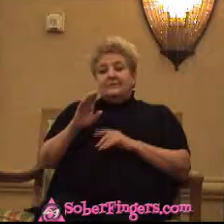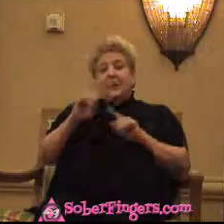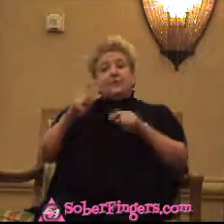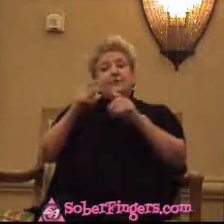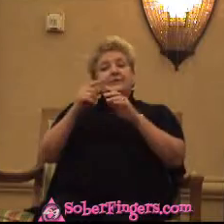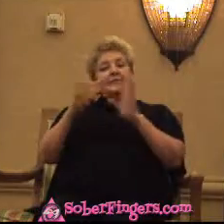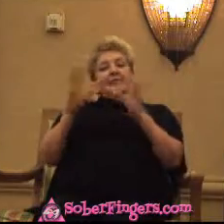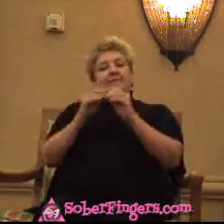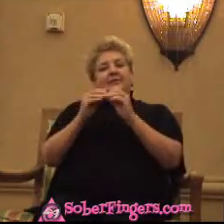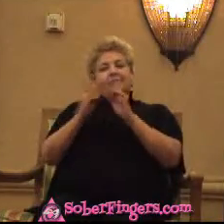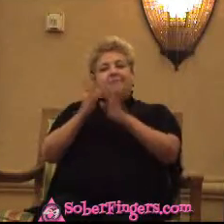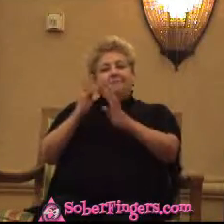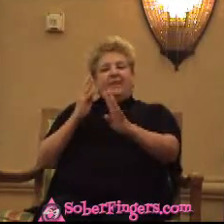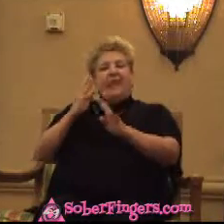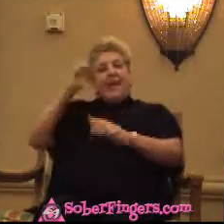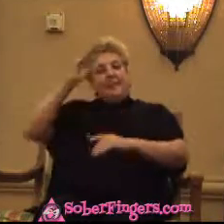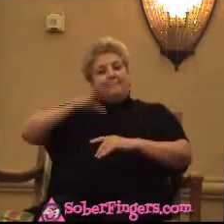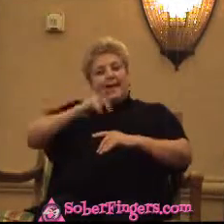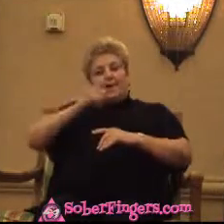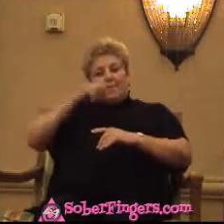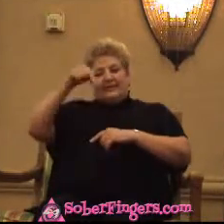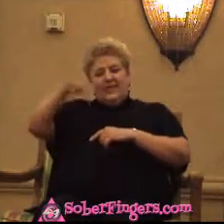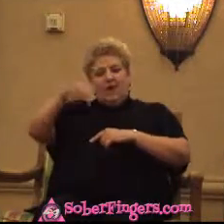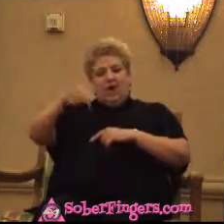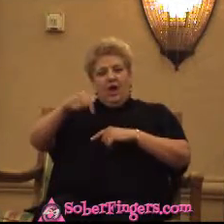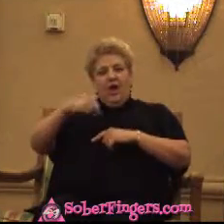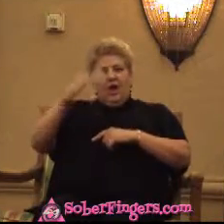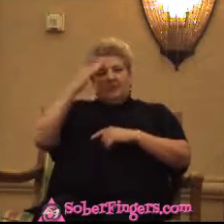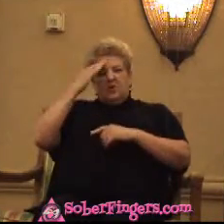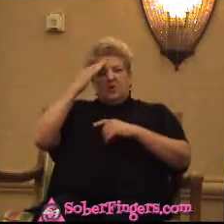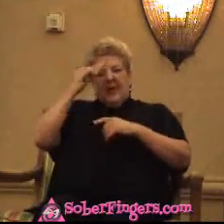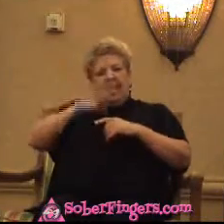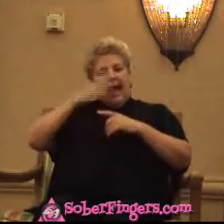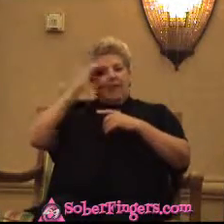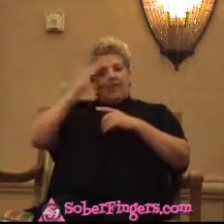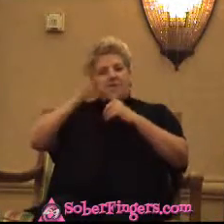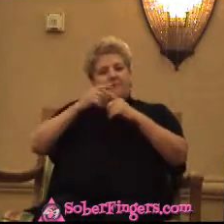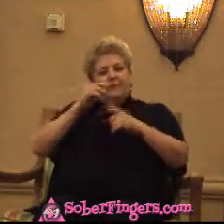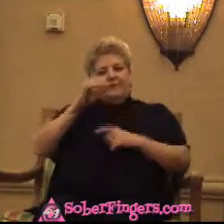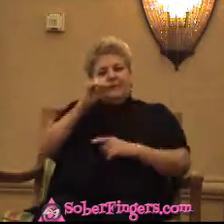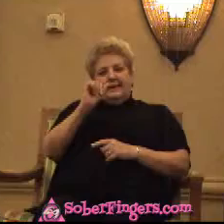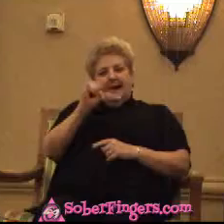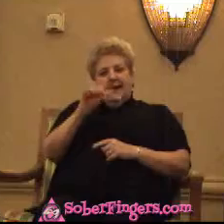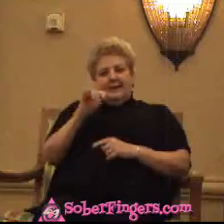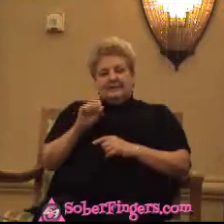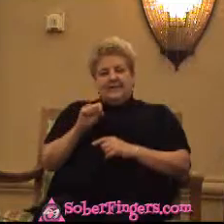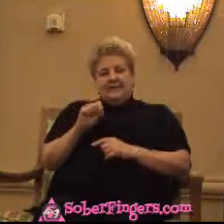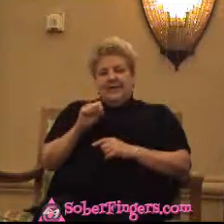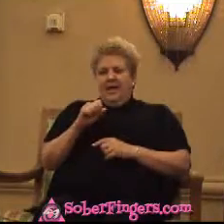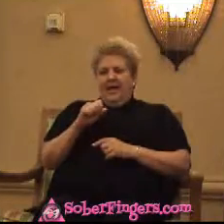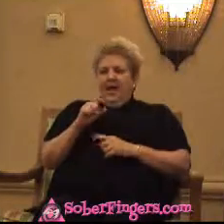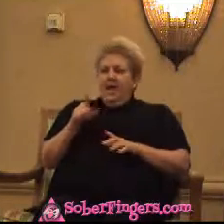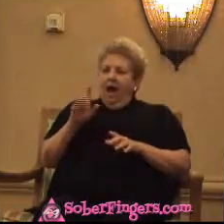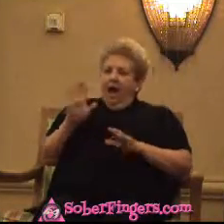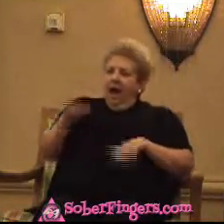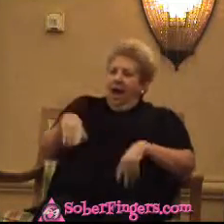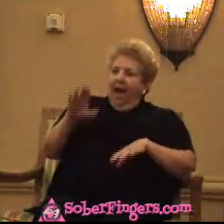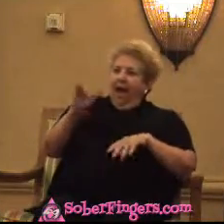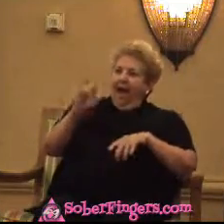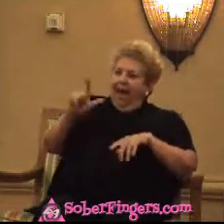Myers, who lived in Dallas. A guy that I knew from Dallas. Al's dead now, so I can use his name. And I said, Al, what are you doing here? You know? Anyway, we talked,